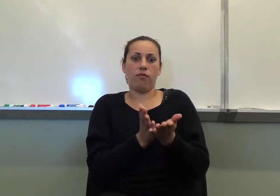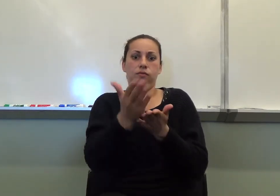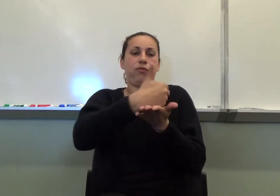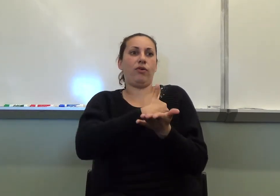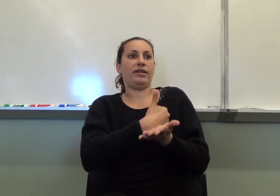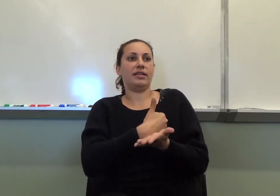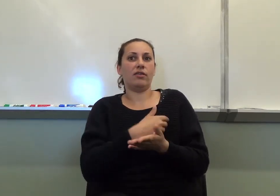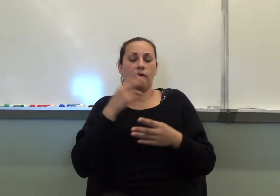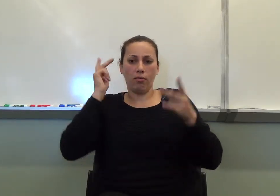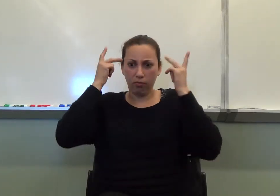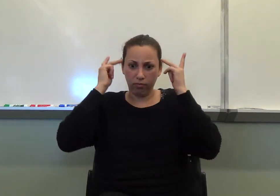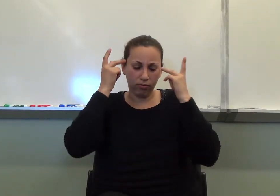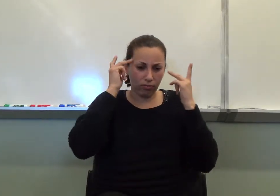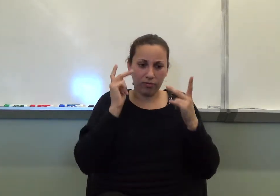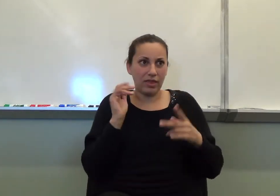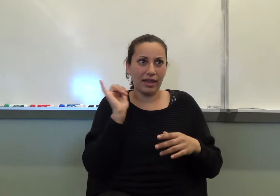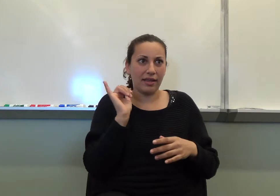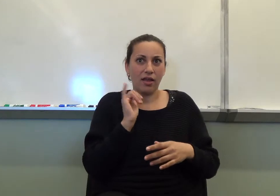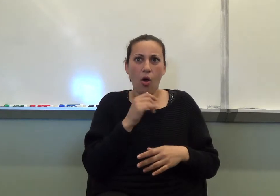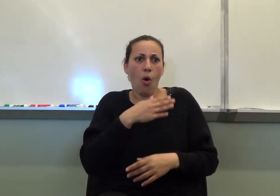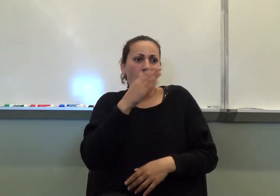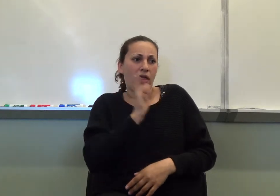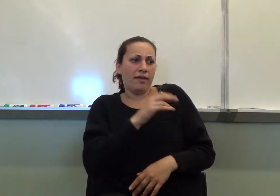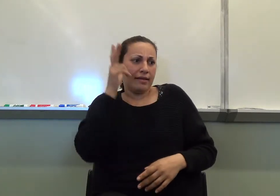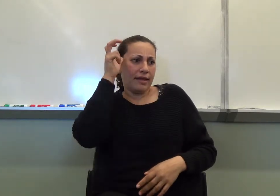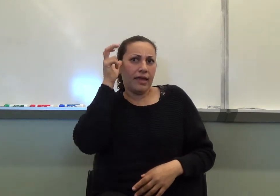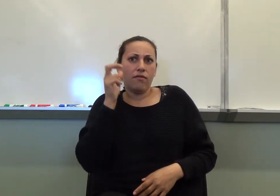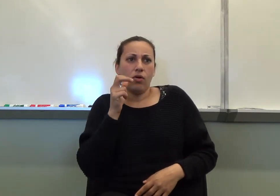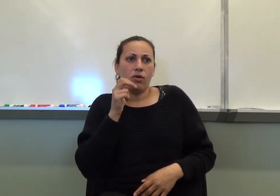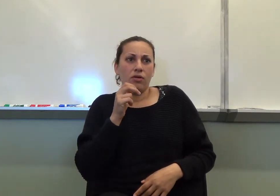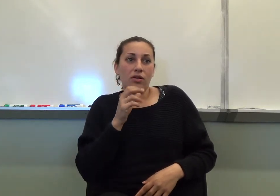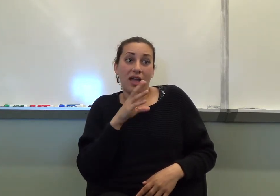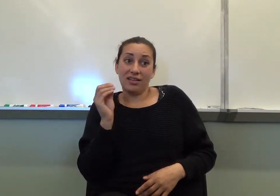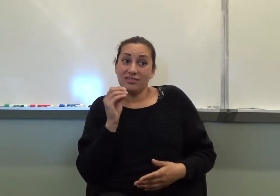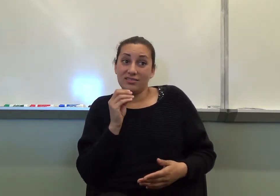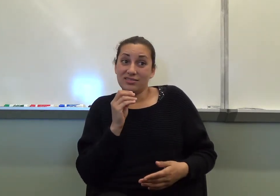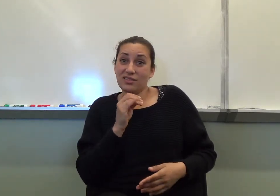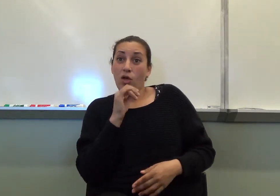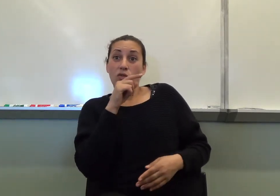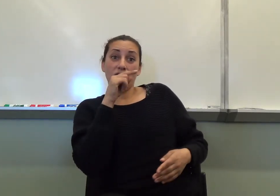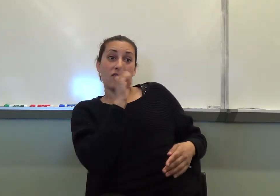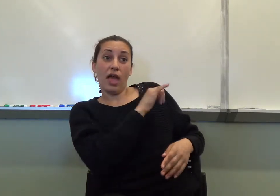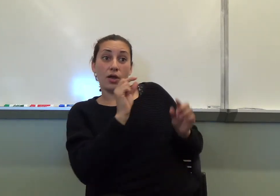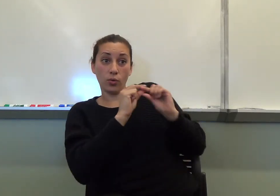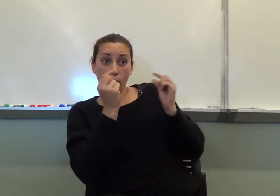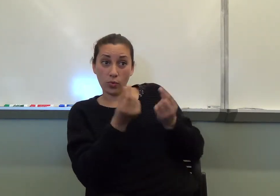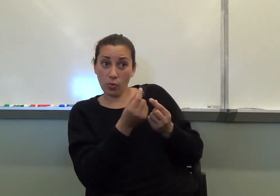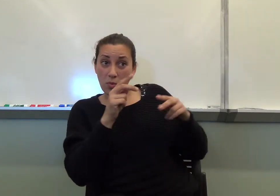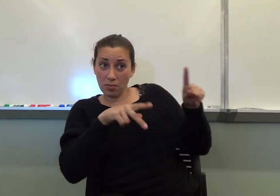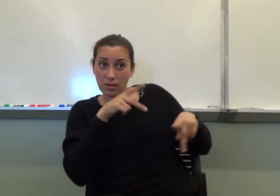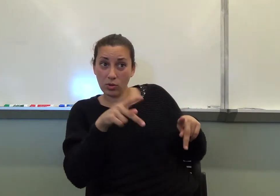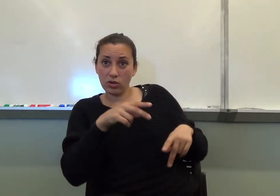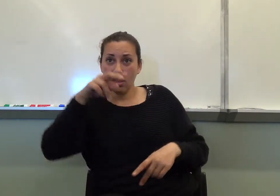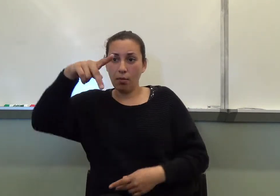So badly that Pythagoreans were often threatened with death messages. And you think, oh, this is